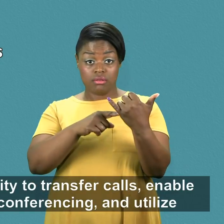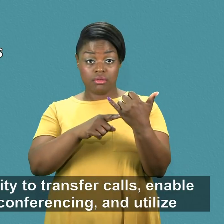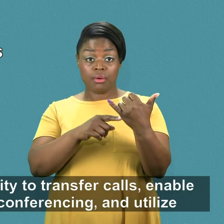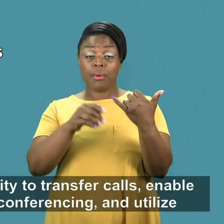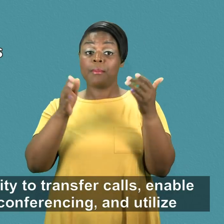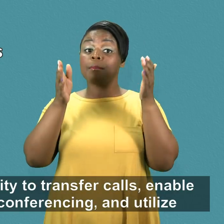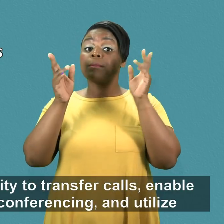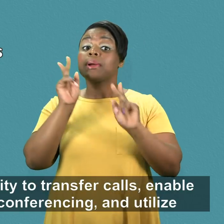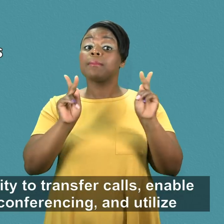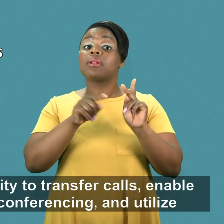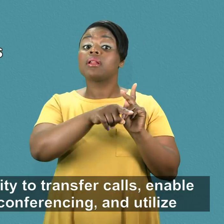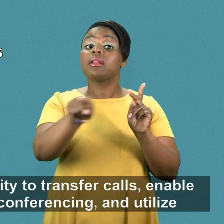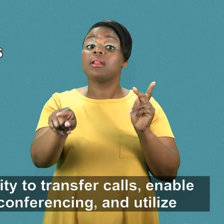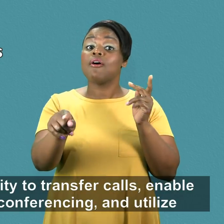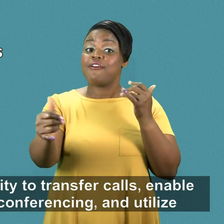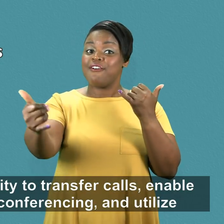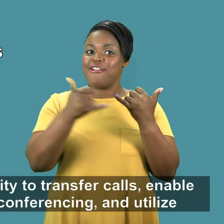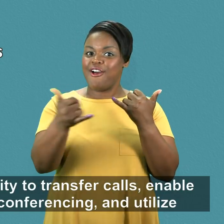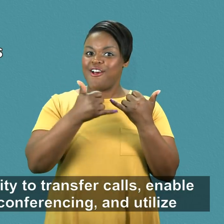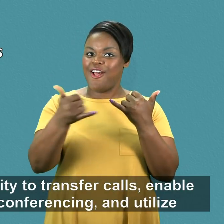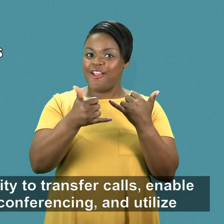enable multi-party teleconferencing,